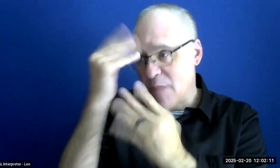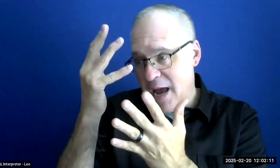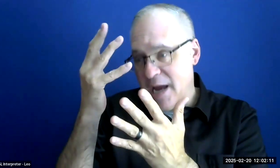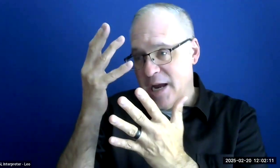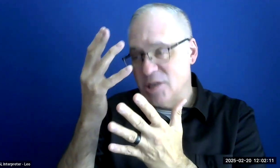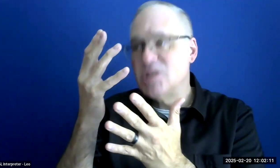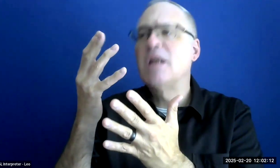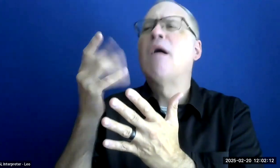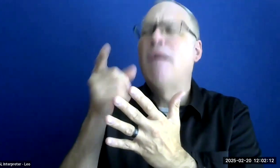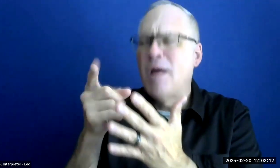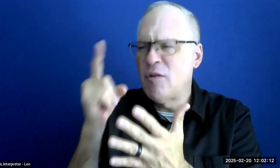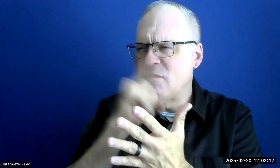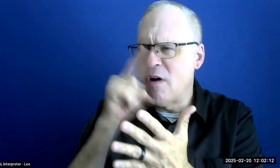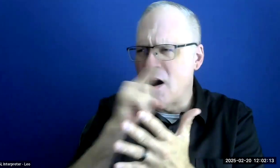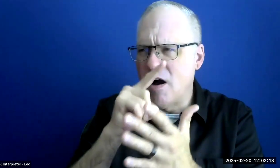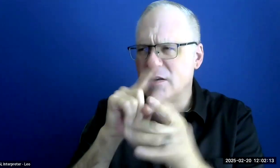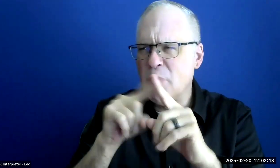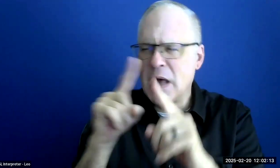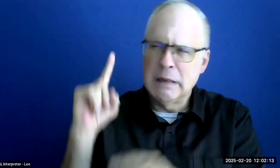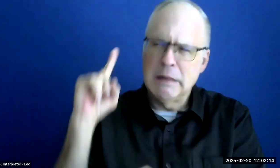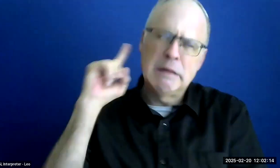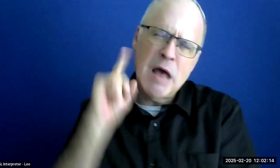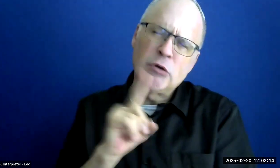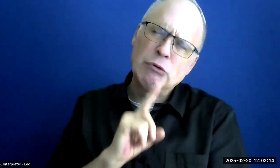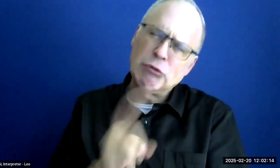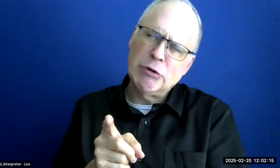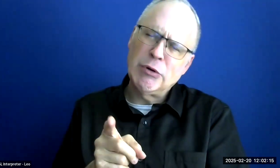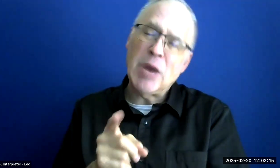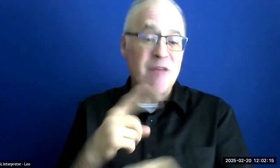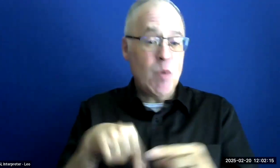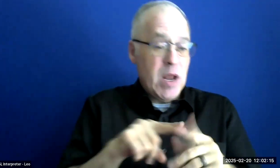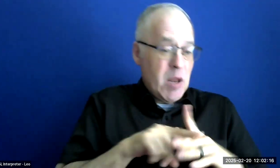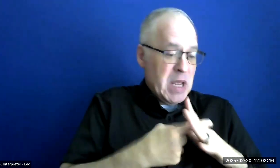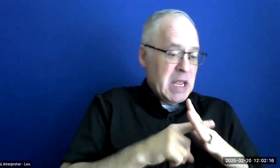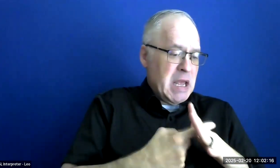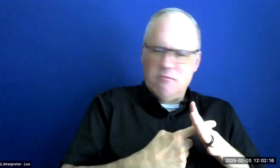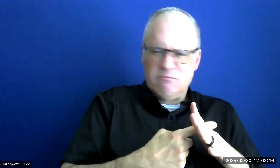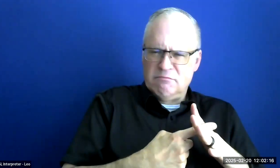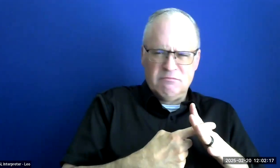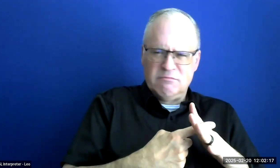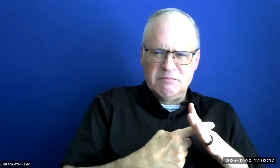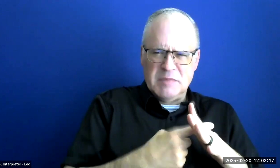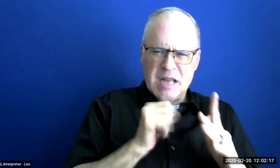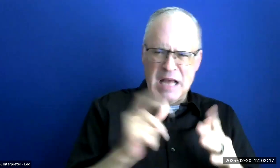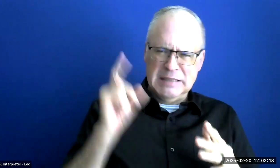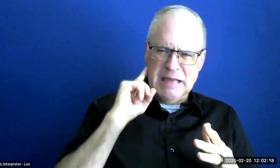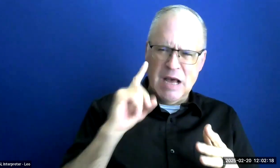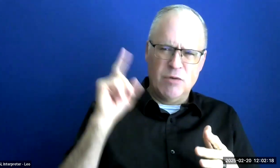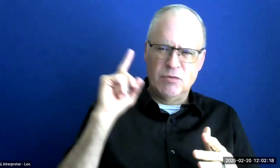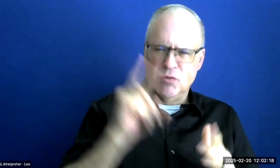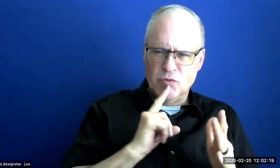sounding true, even if it initially didn't sound true. So as we continue to be exposed to